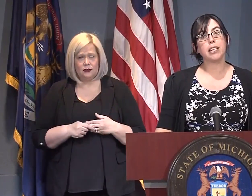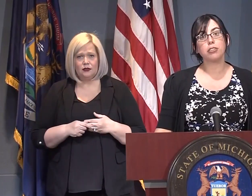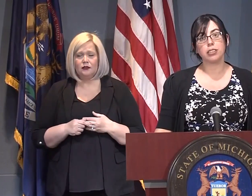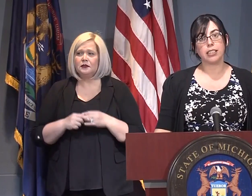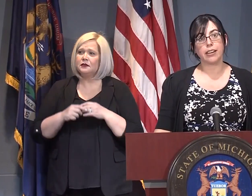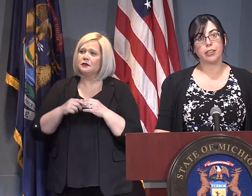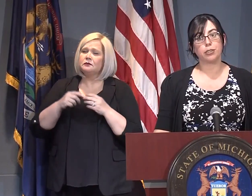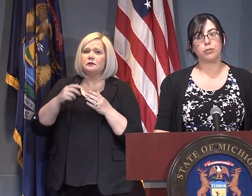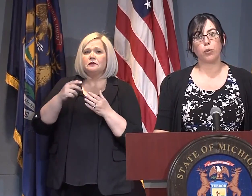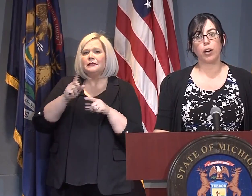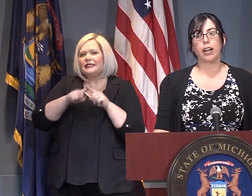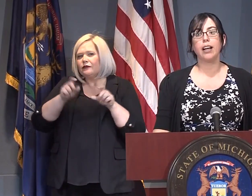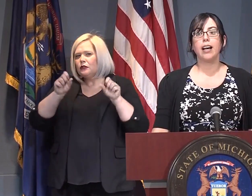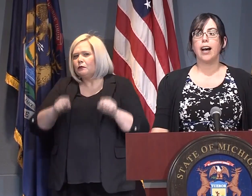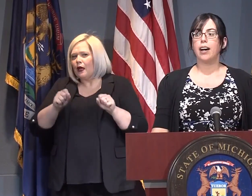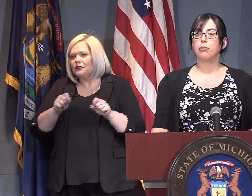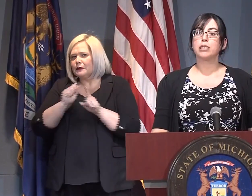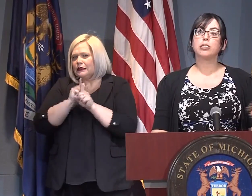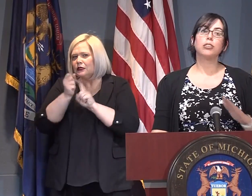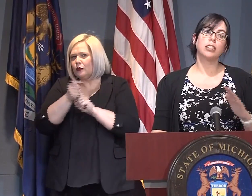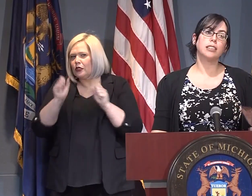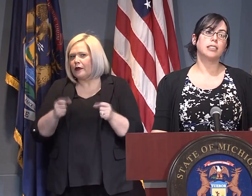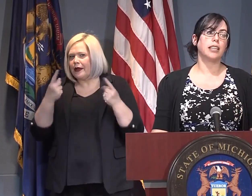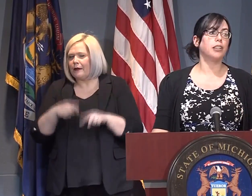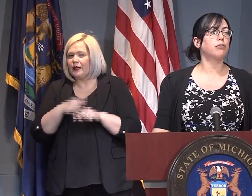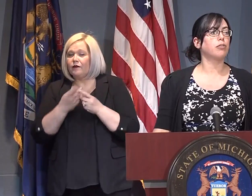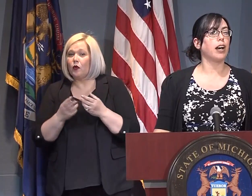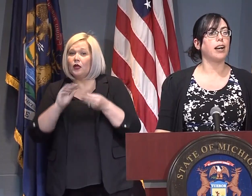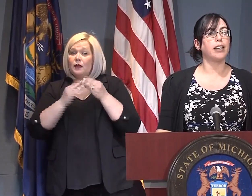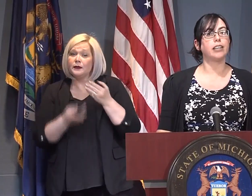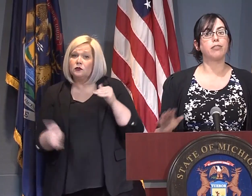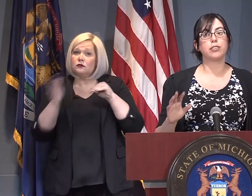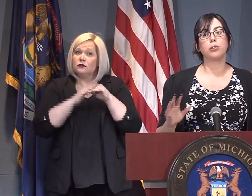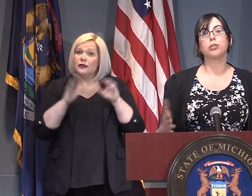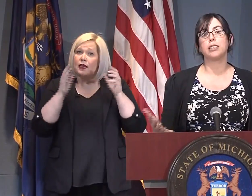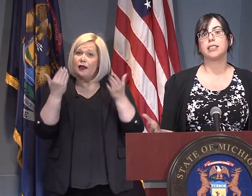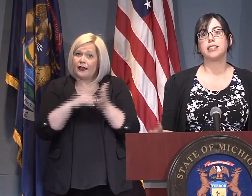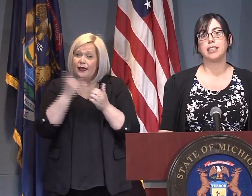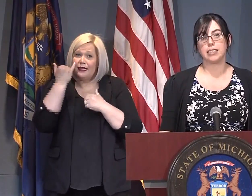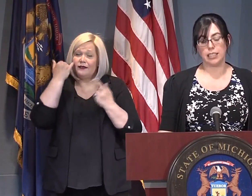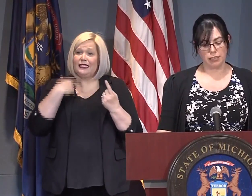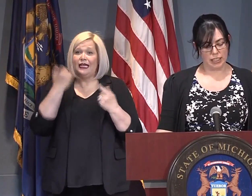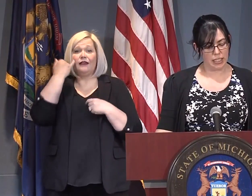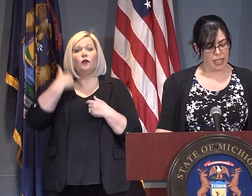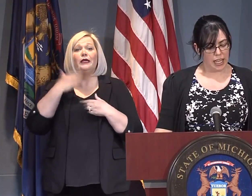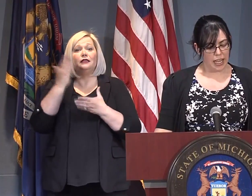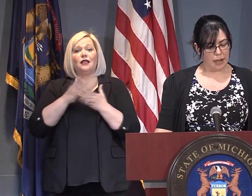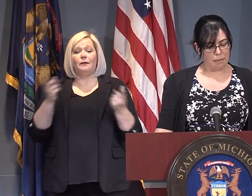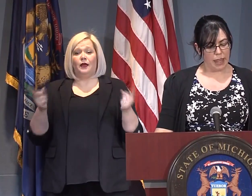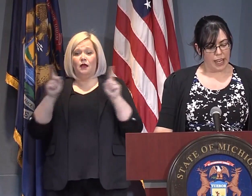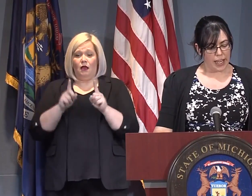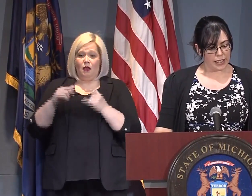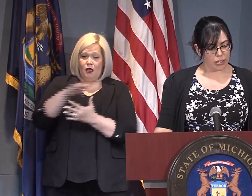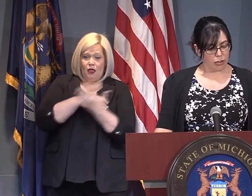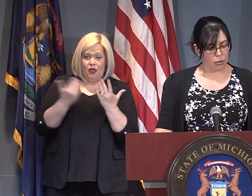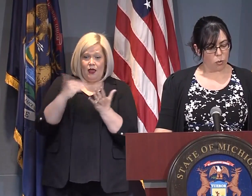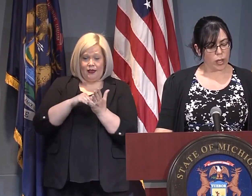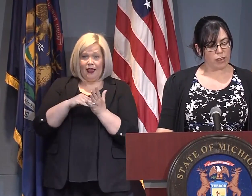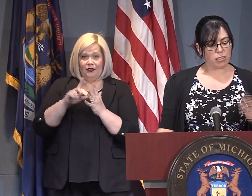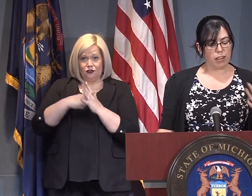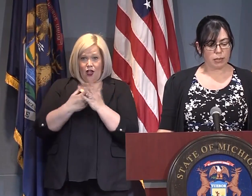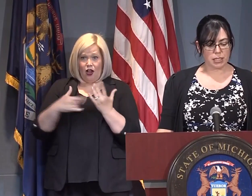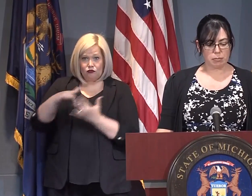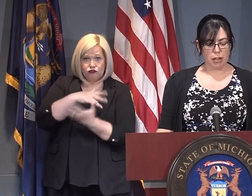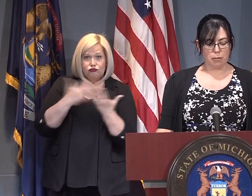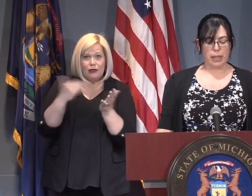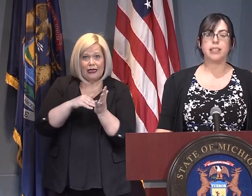different potential scenarios for resurgence if social distancing is lifted. And so